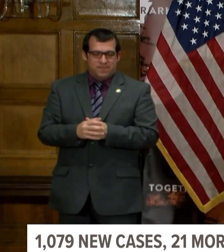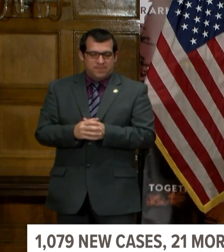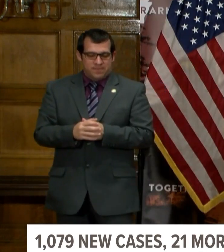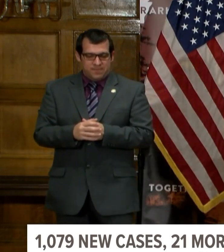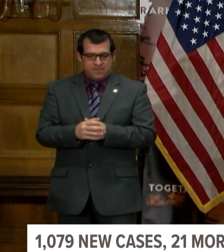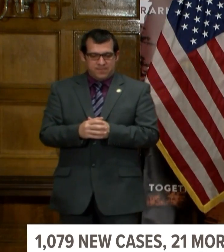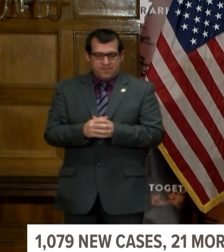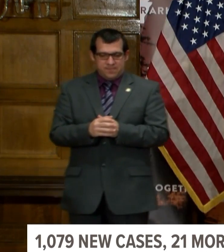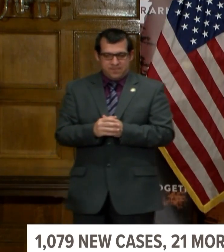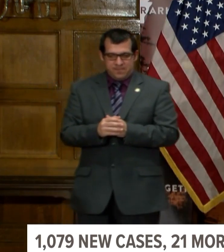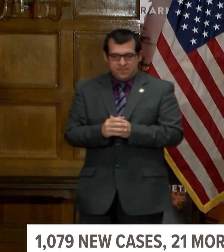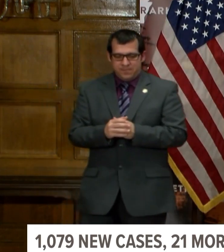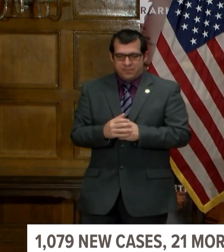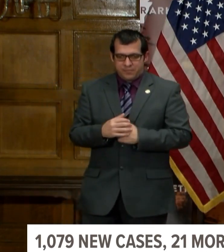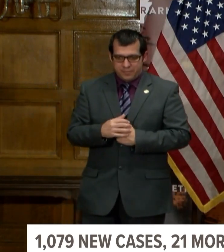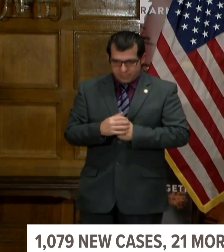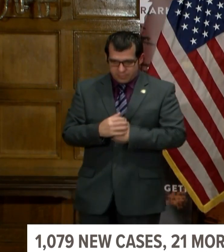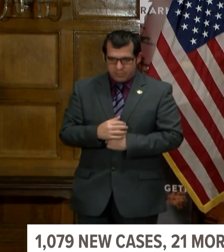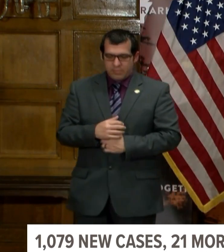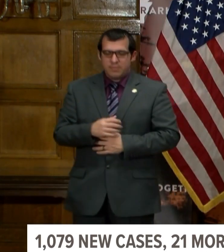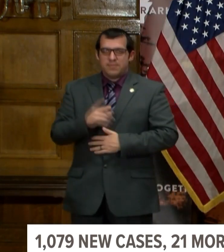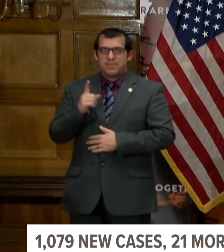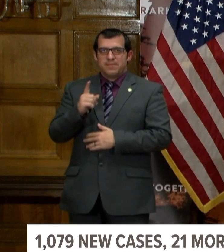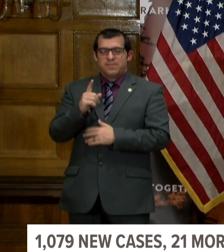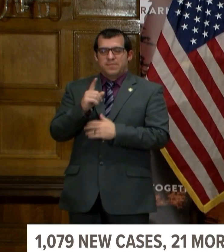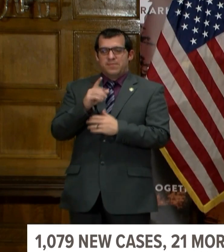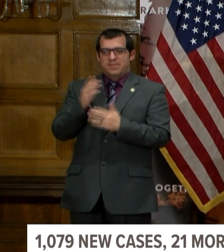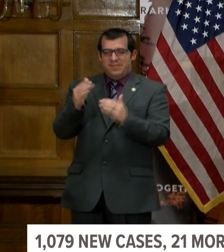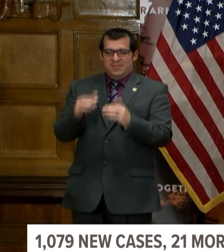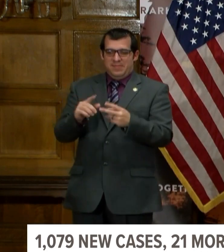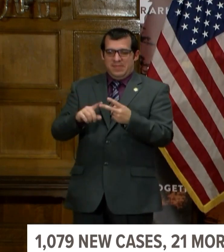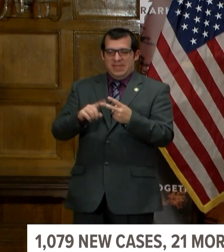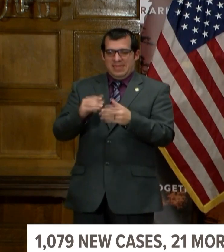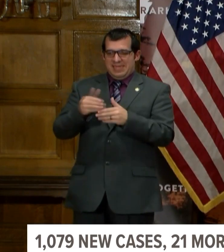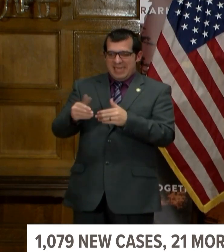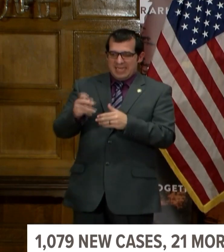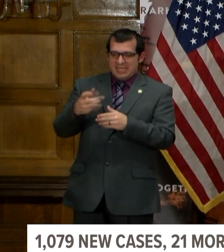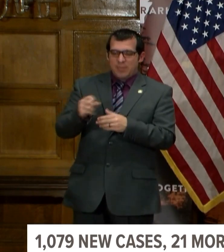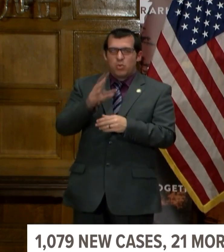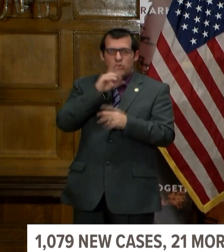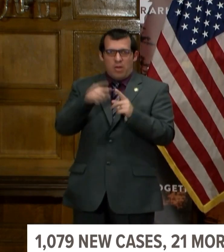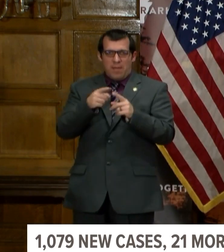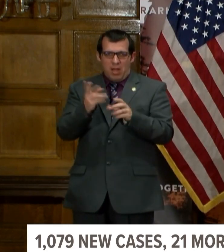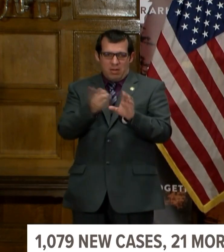In terms of the next steps, let me just talk about hospitalizations.